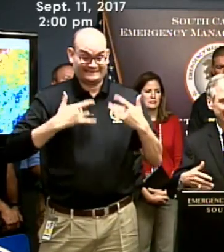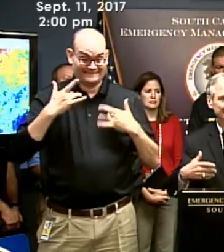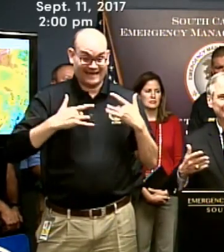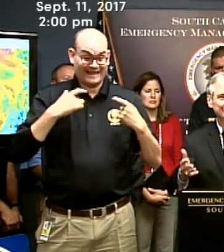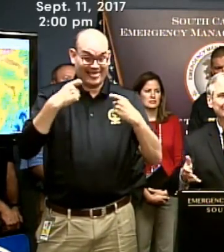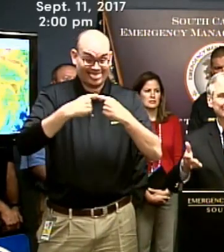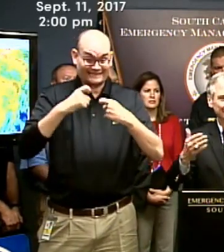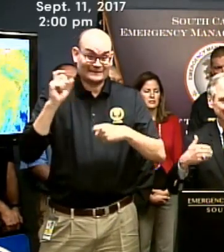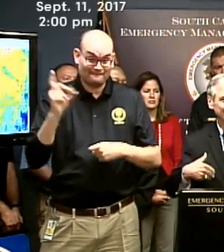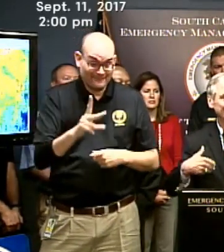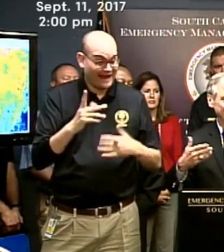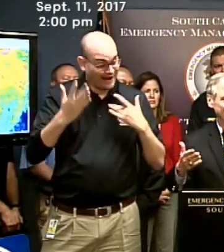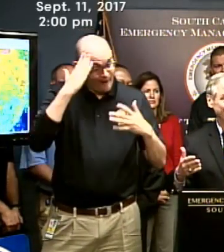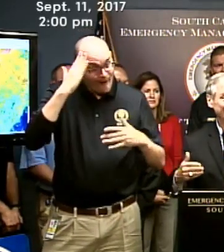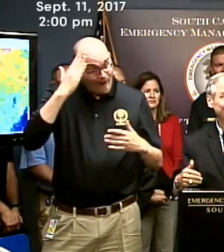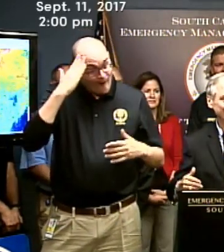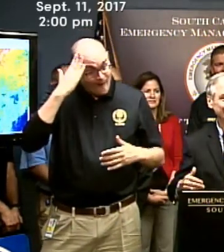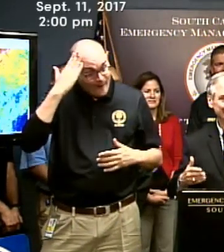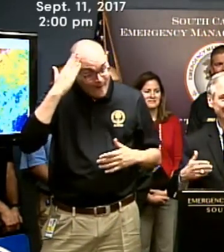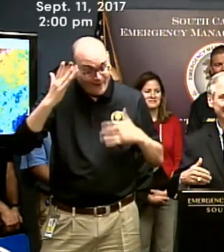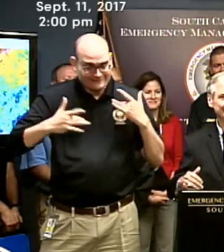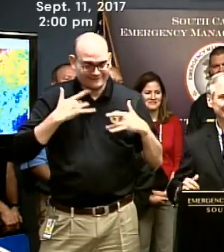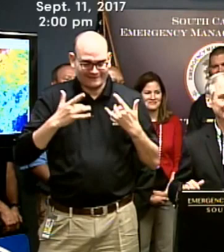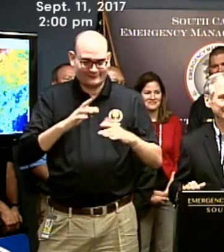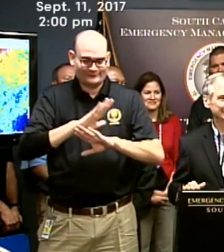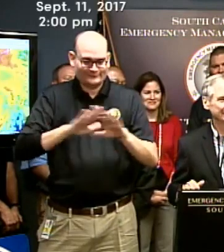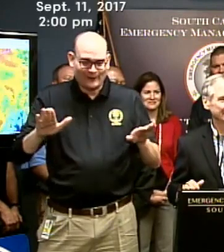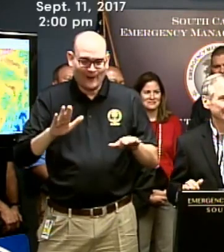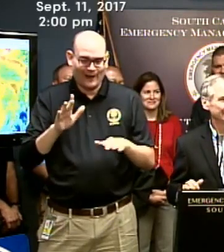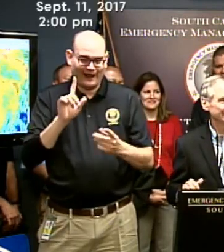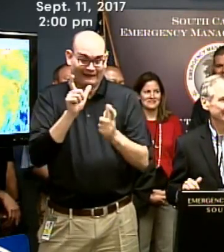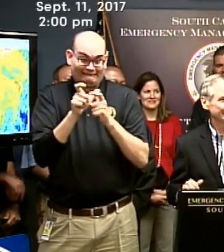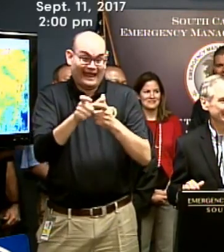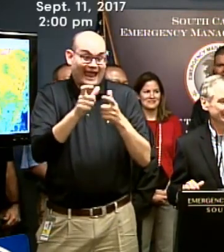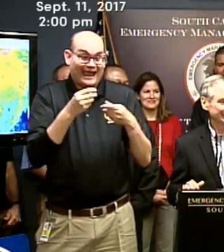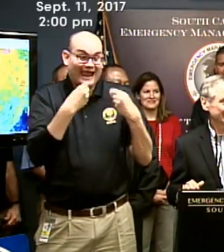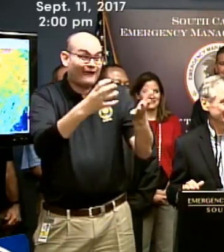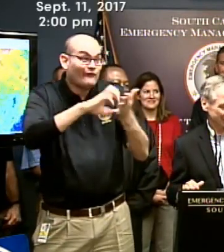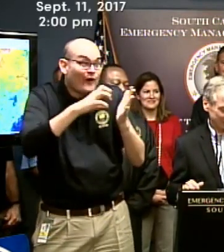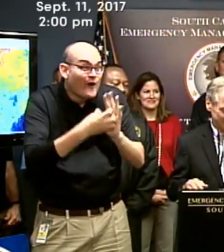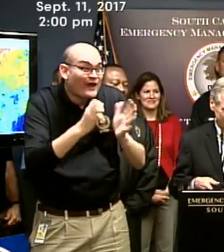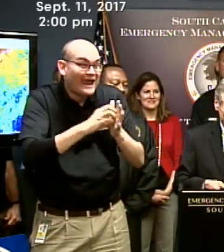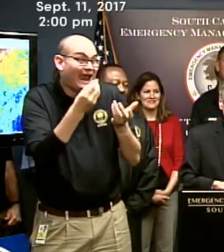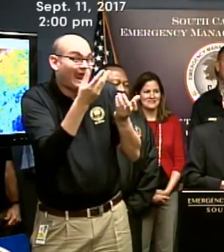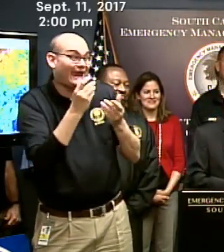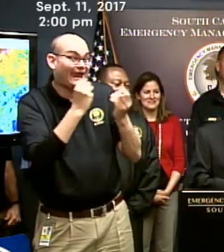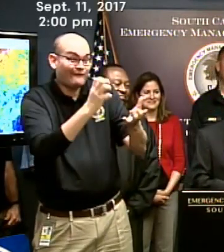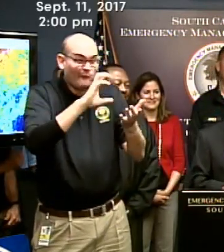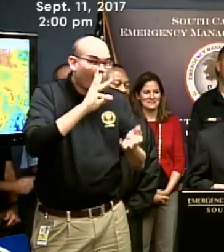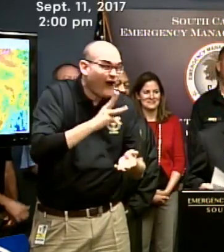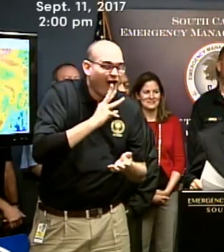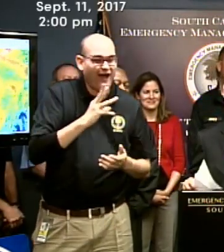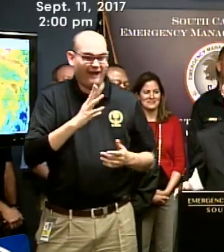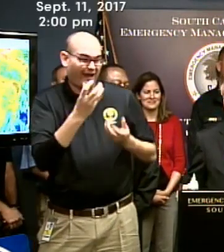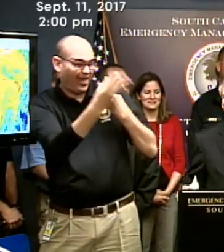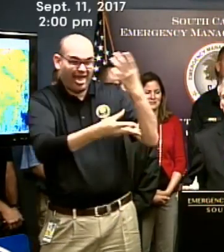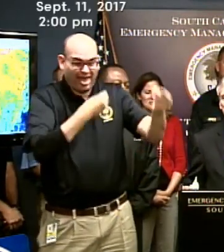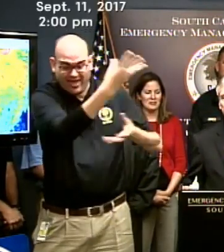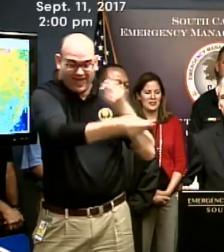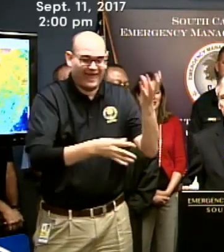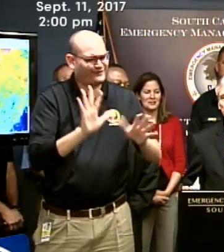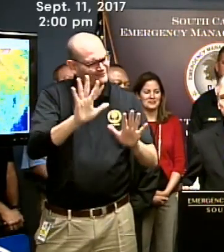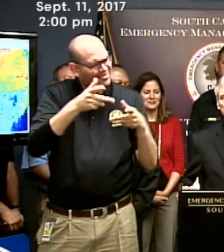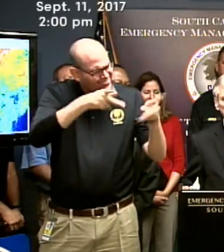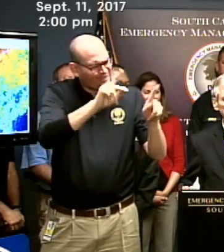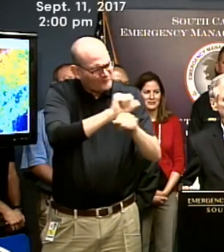trying to take them cookies and stuff. Let them get the work done, then give them the cookies and that type of thing. We've got no